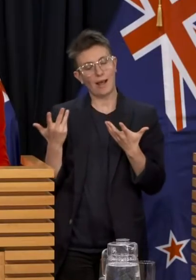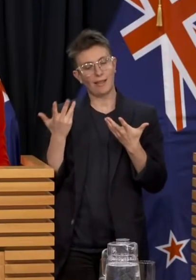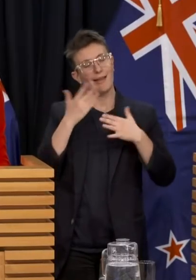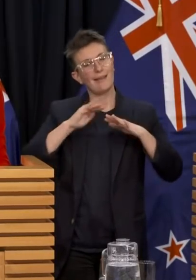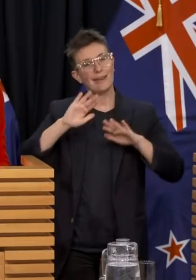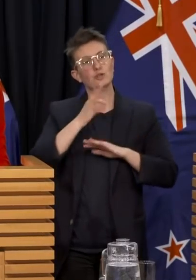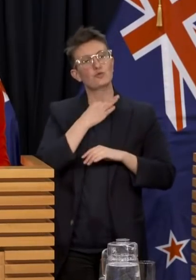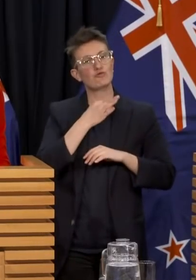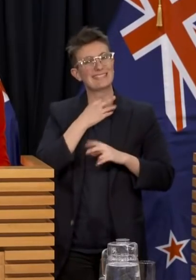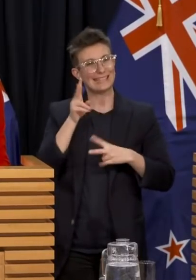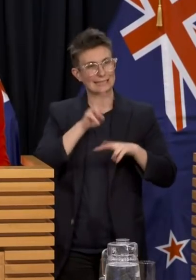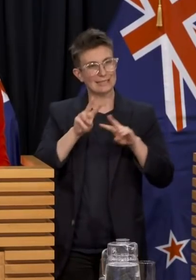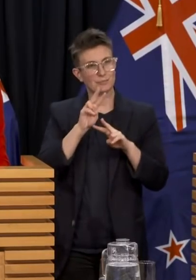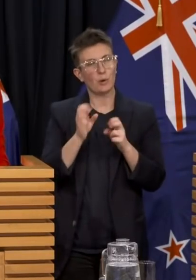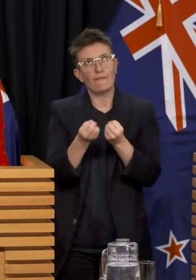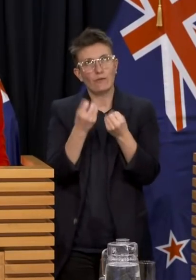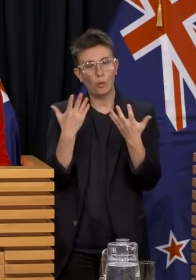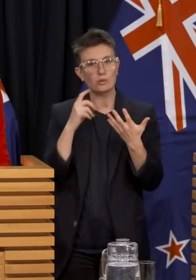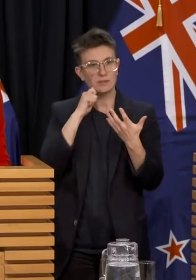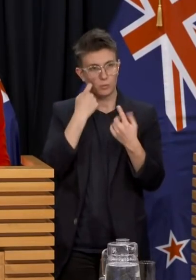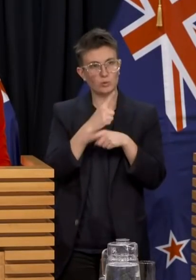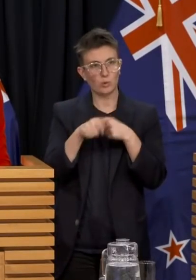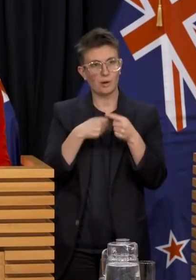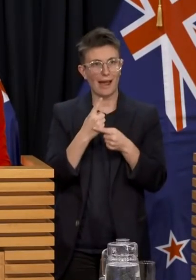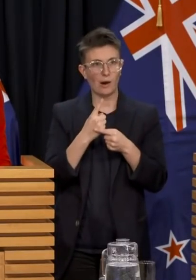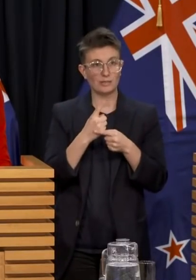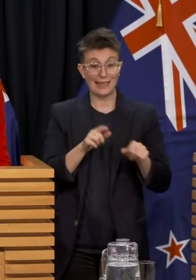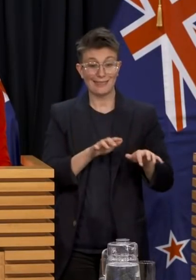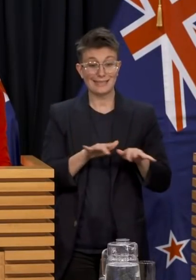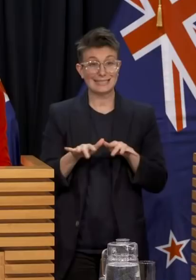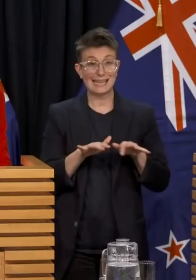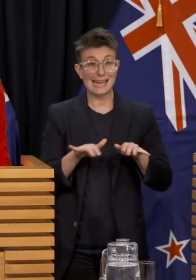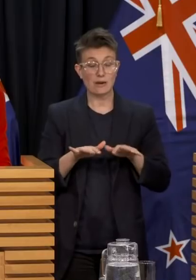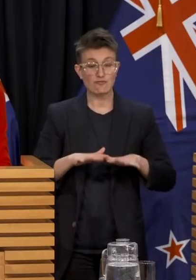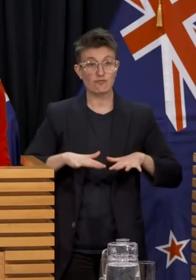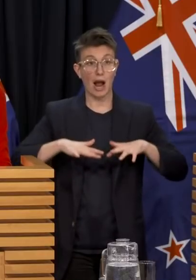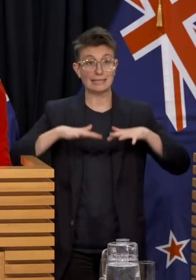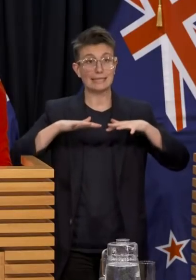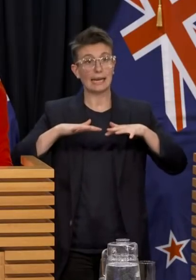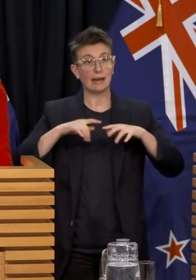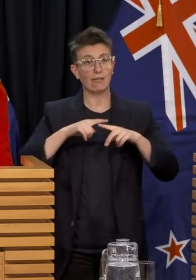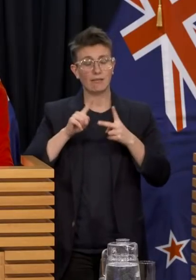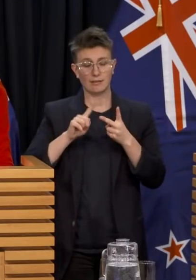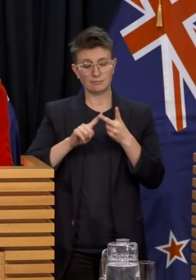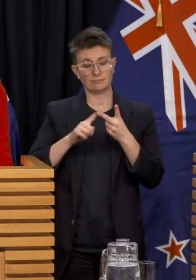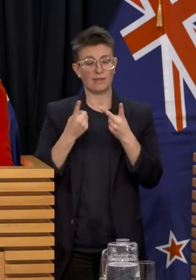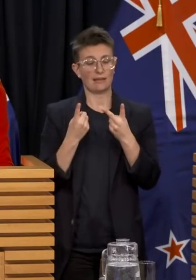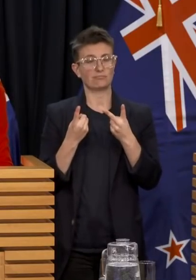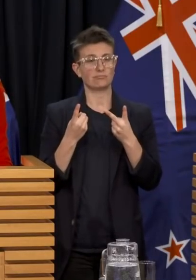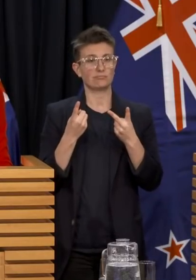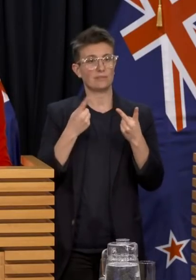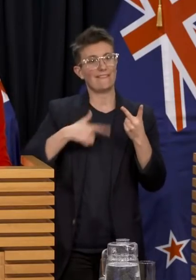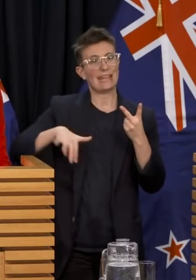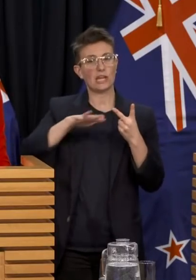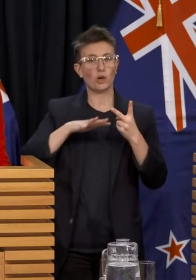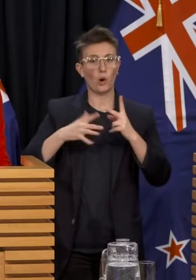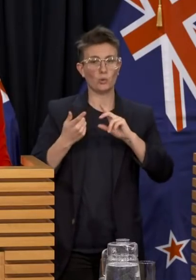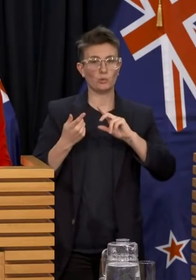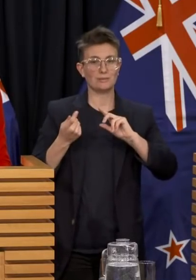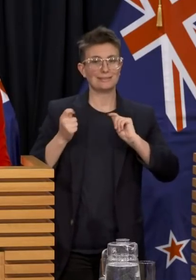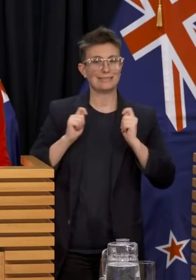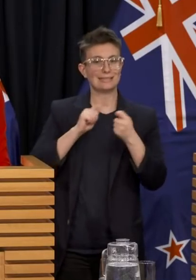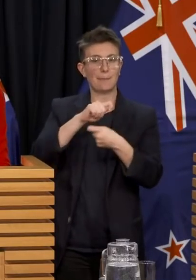level rises, ecosystems, social inequalities being impacted by the effects of climate